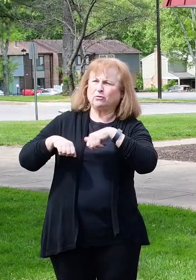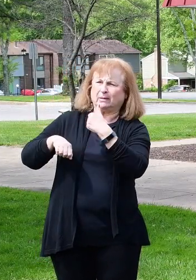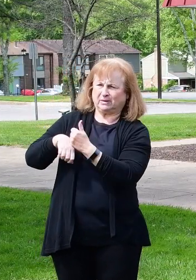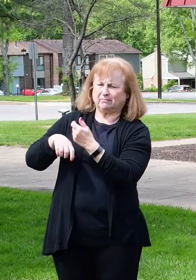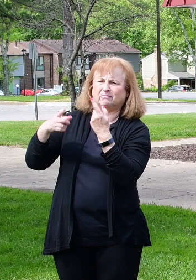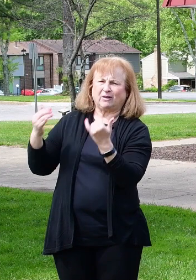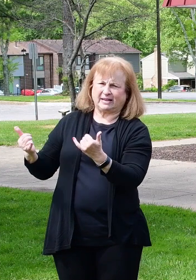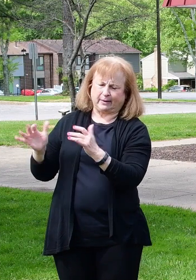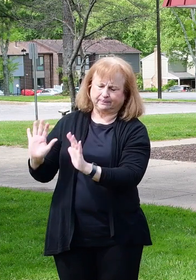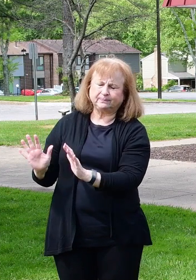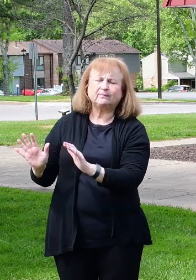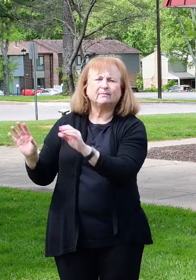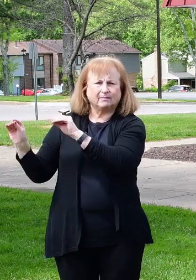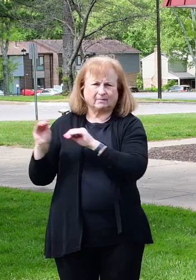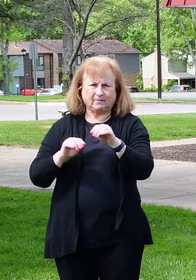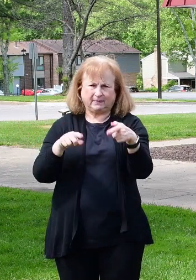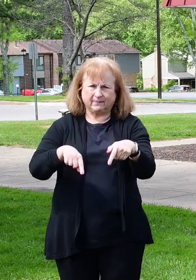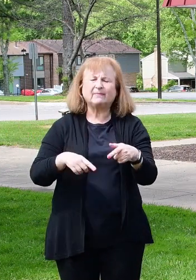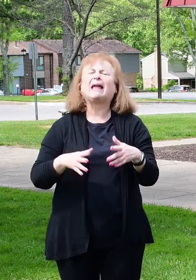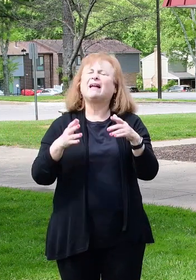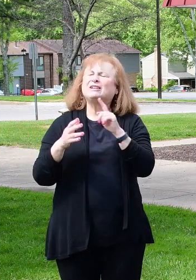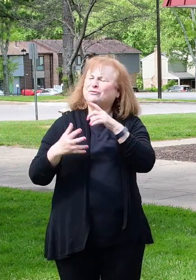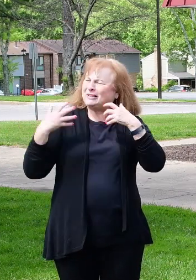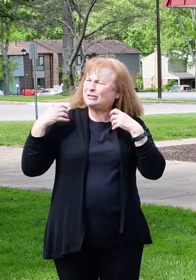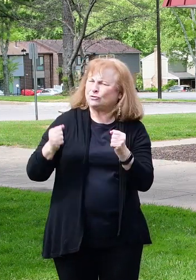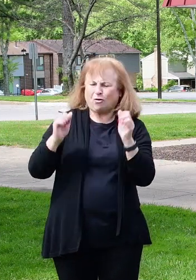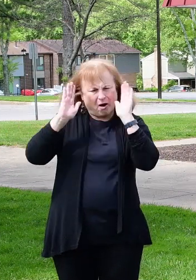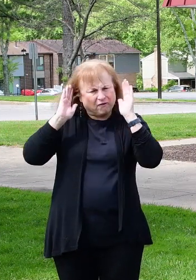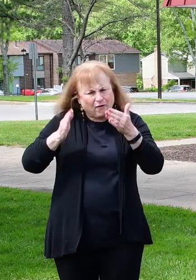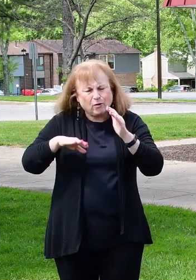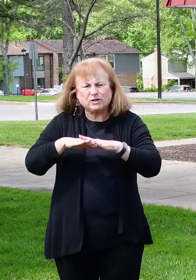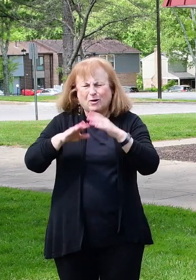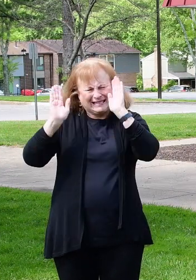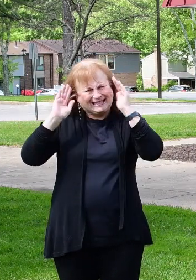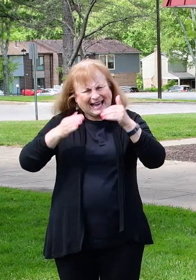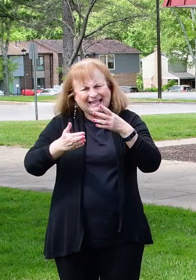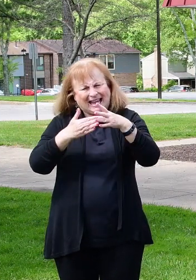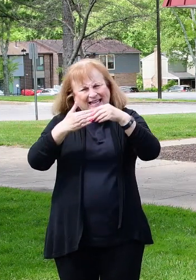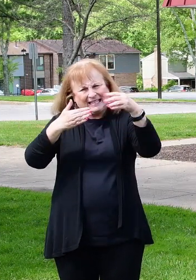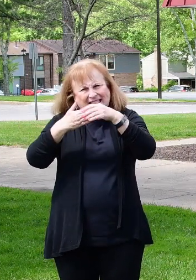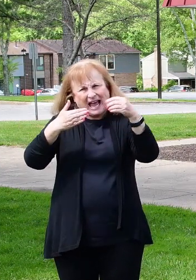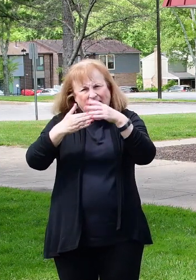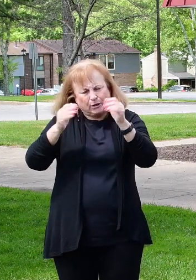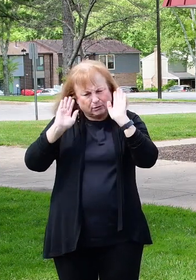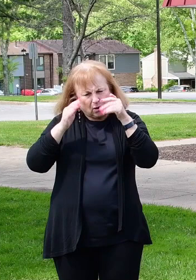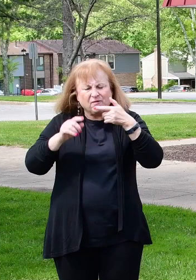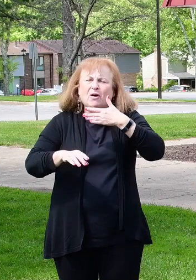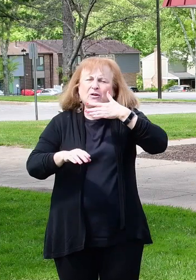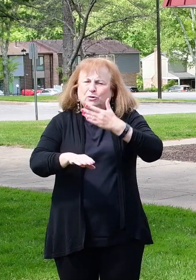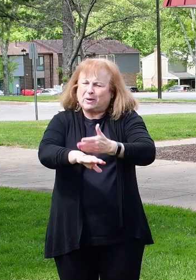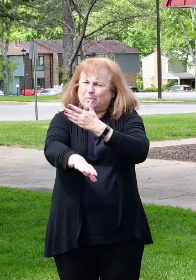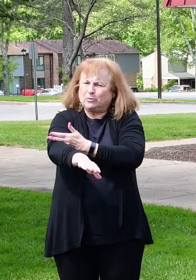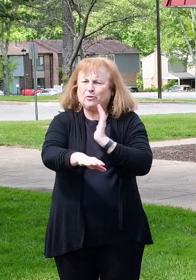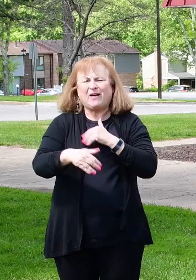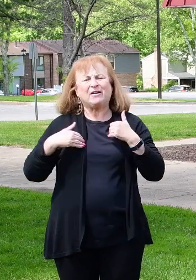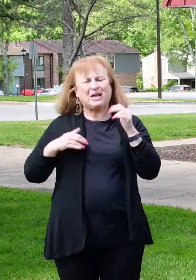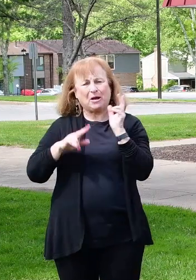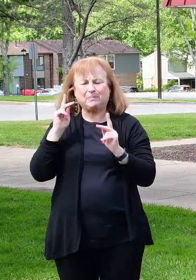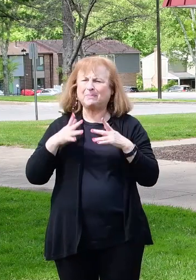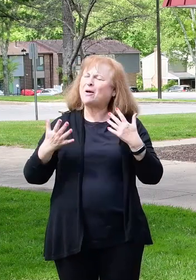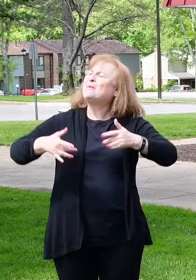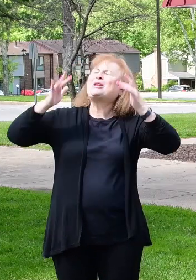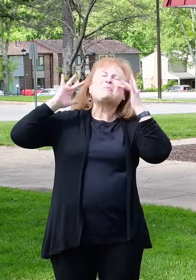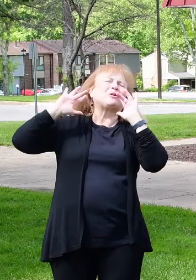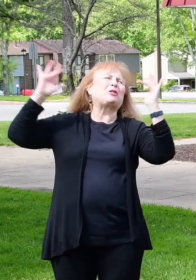taking place as well. So the really strong focus on dedicated dollars going for the betterment of our young people. So what